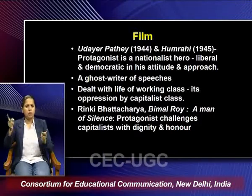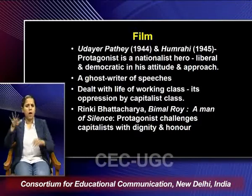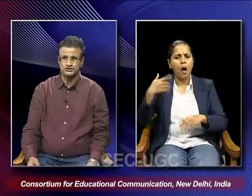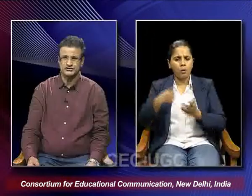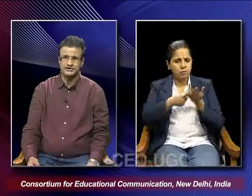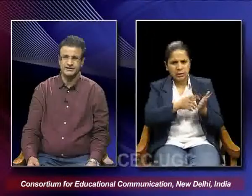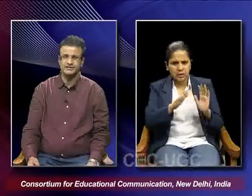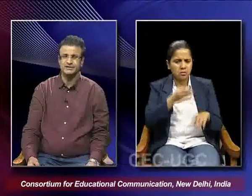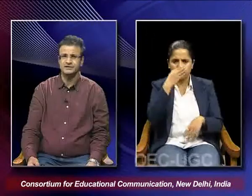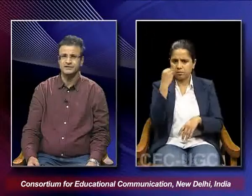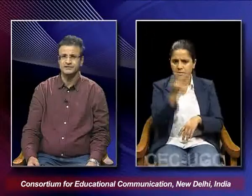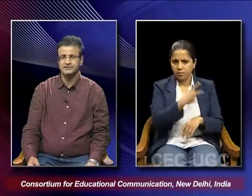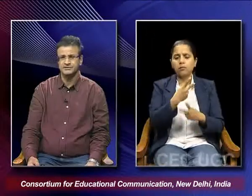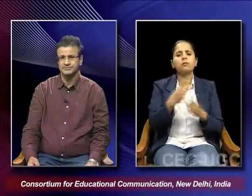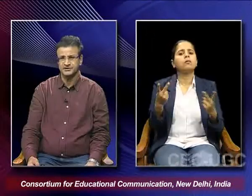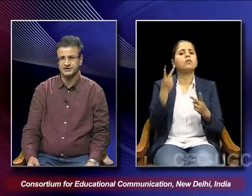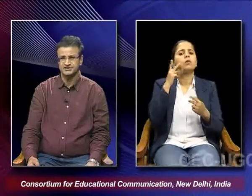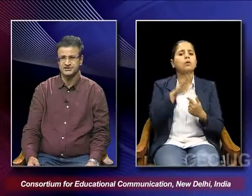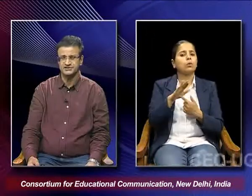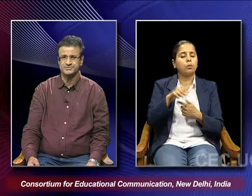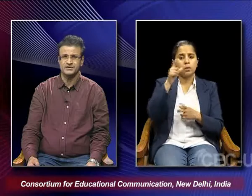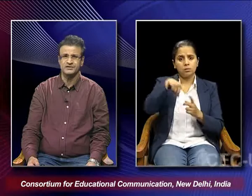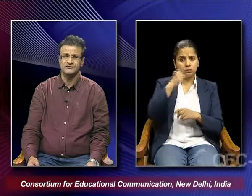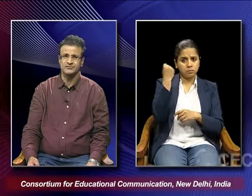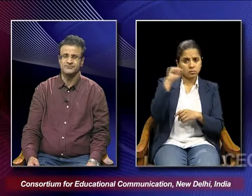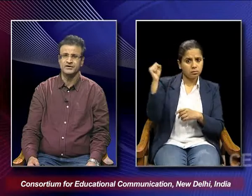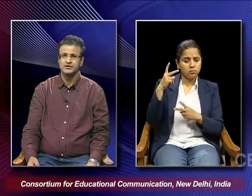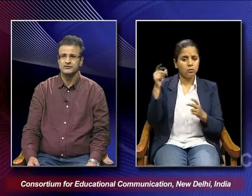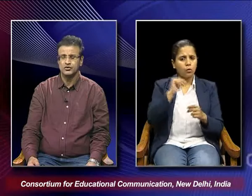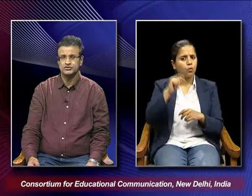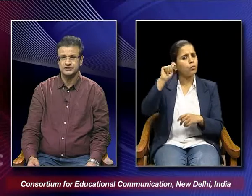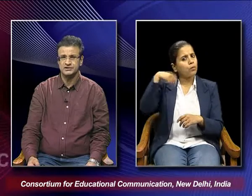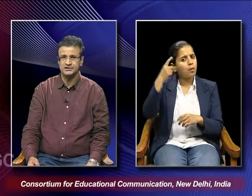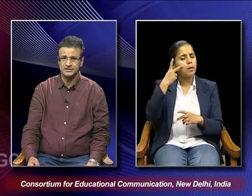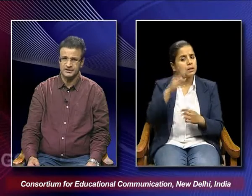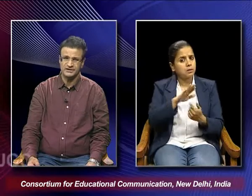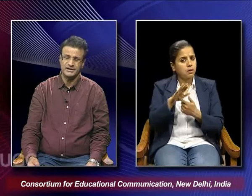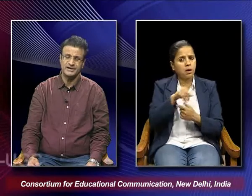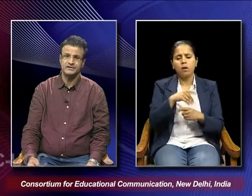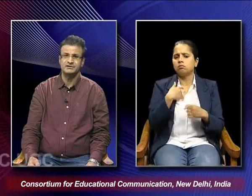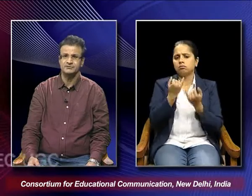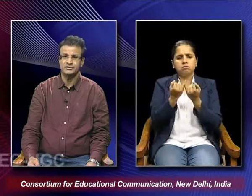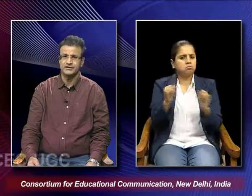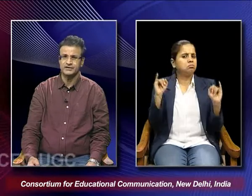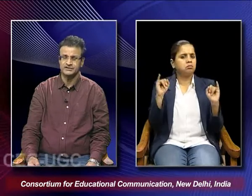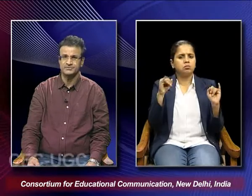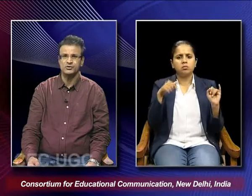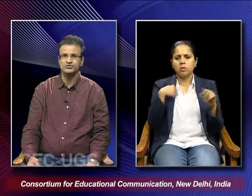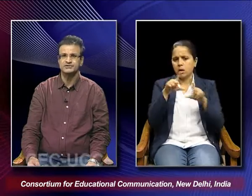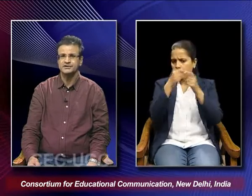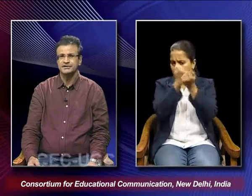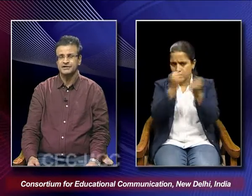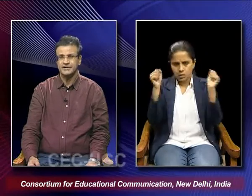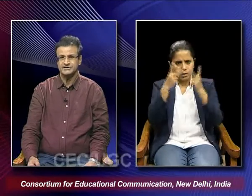we also see that the protagonist in this particular film was liberal and democratic in his